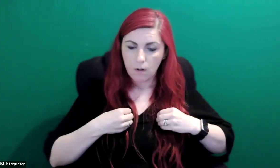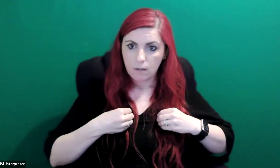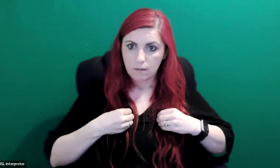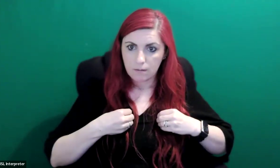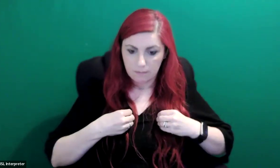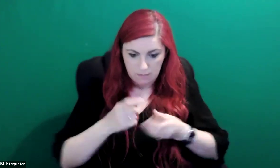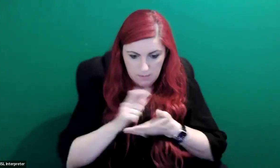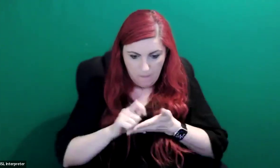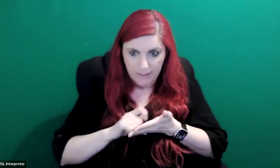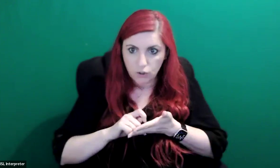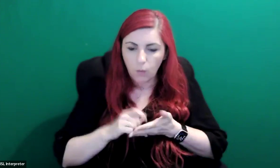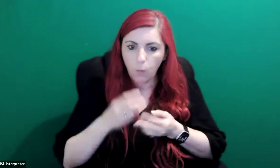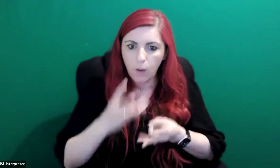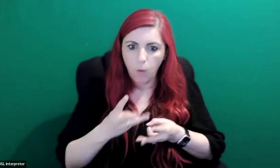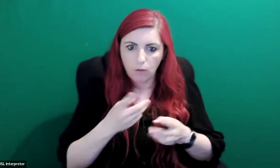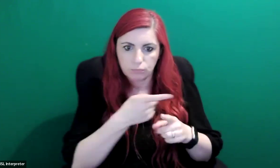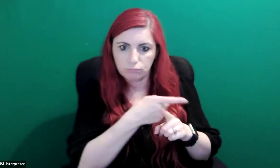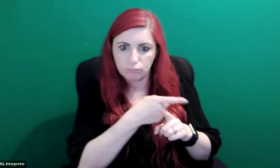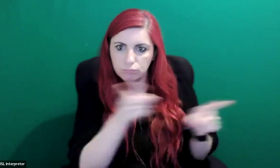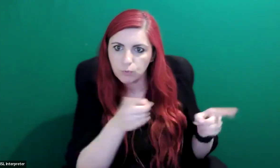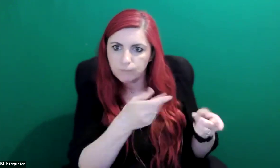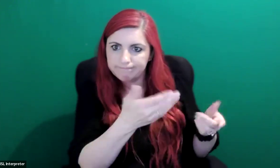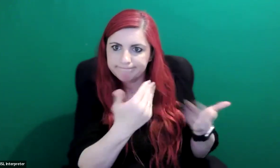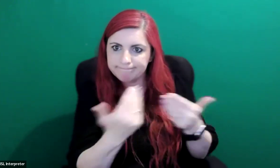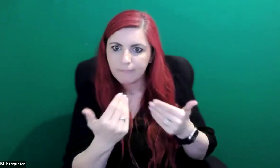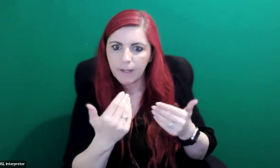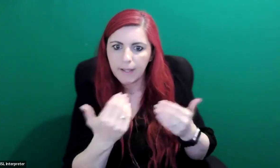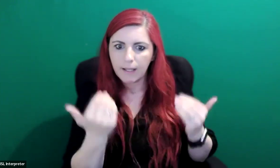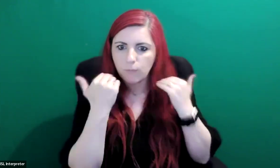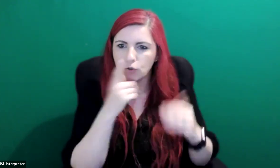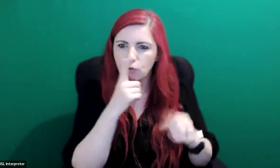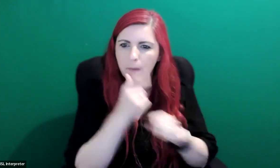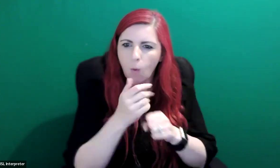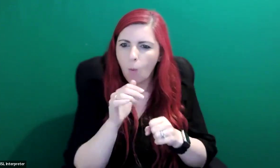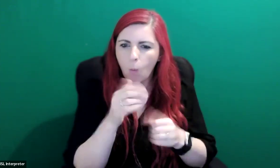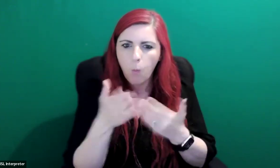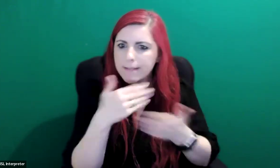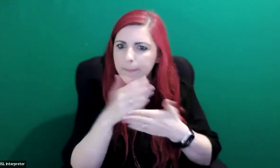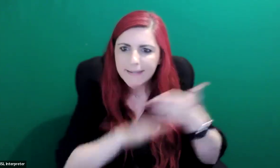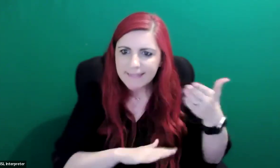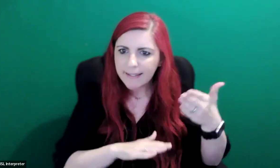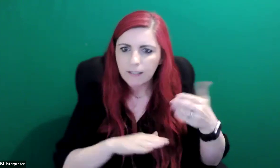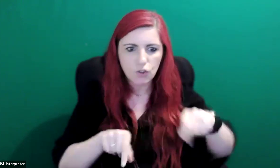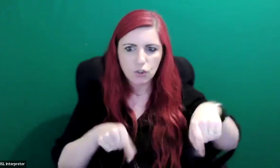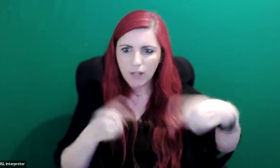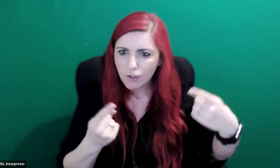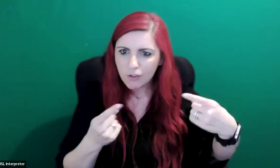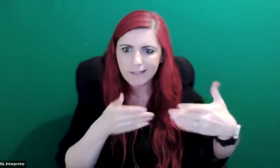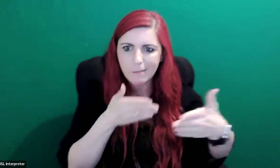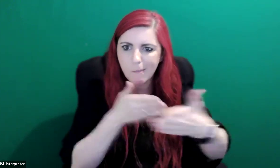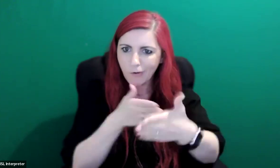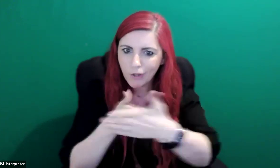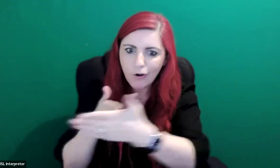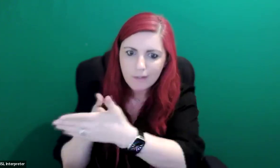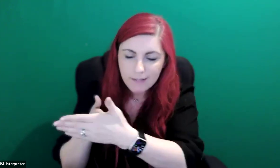about and providing information on areas of deficit and challenges and barriers, especially looking